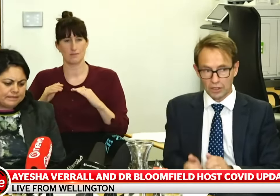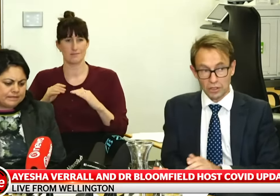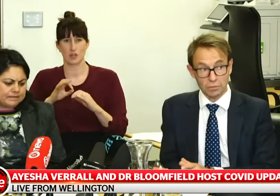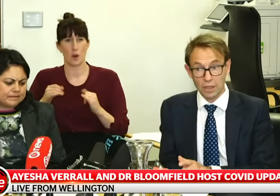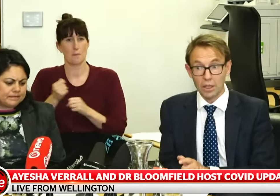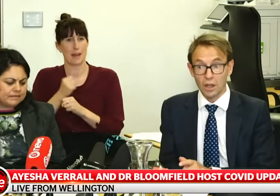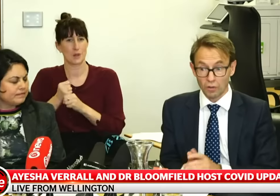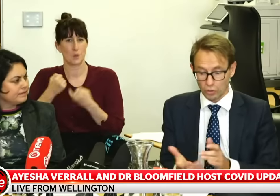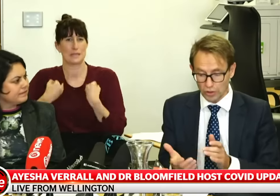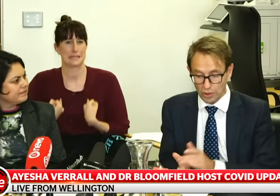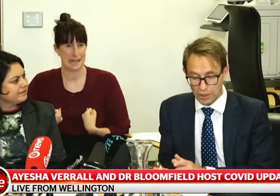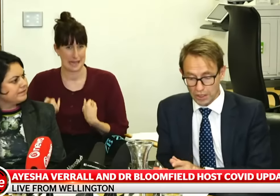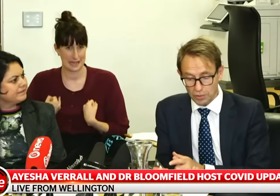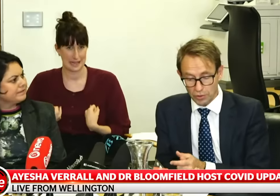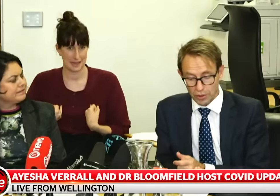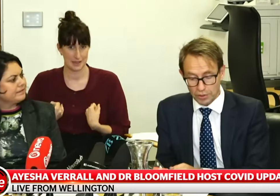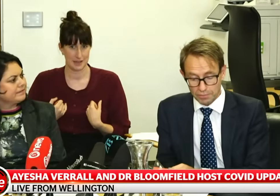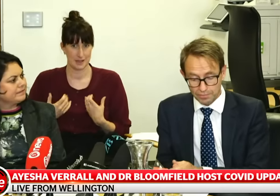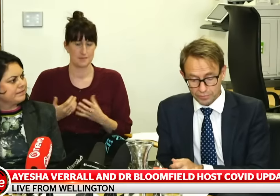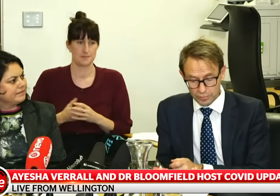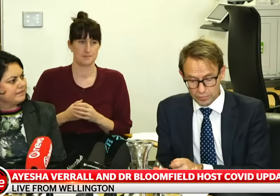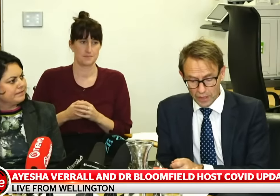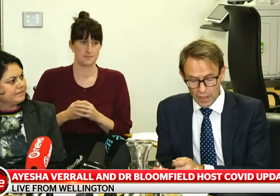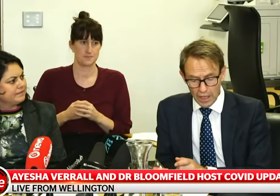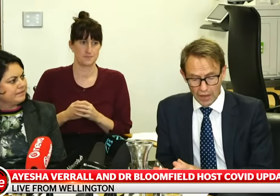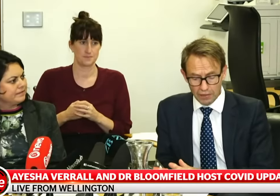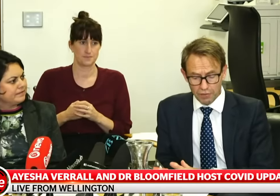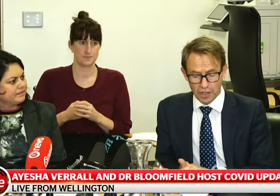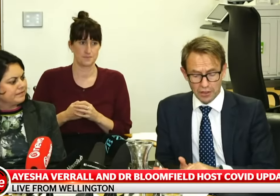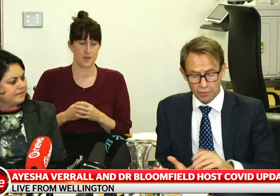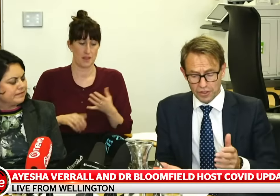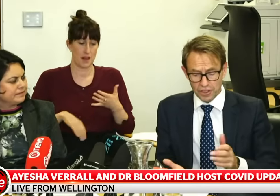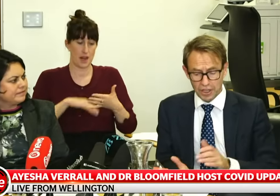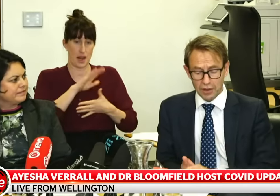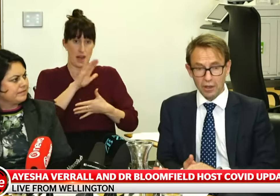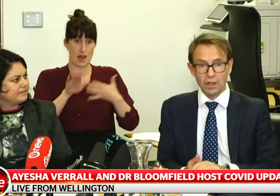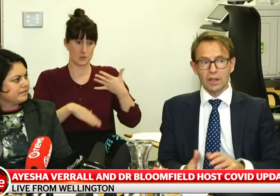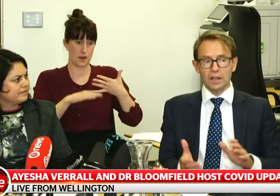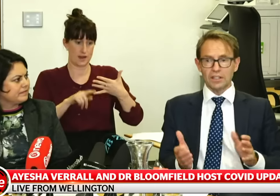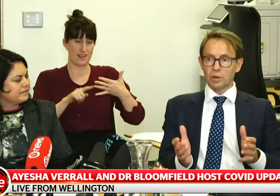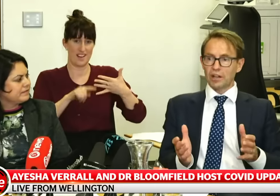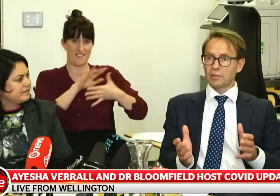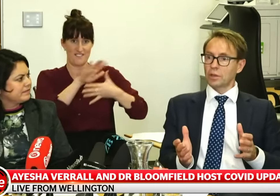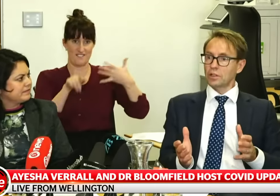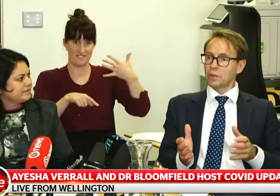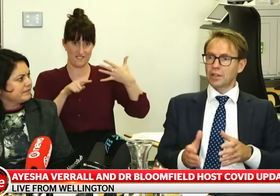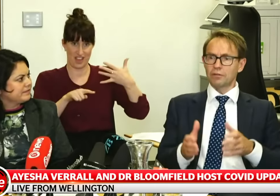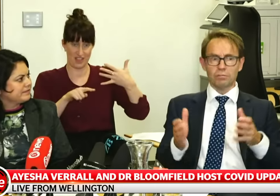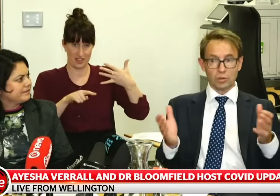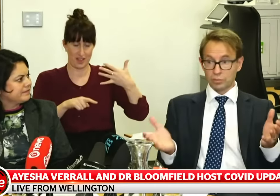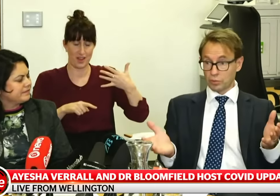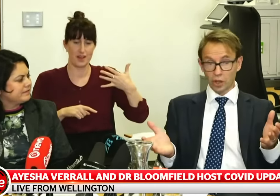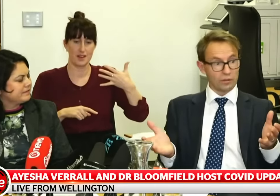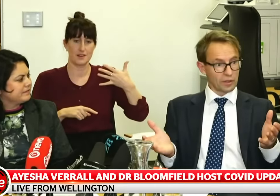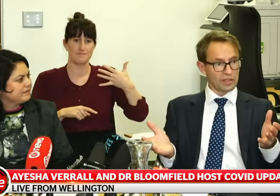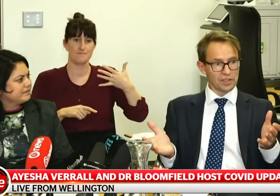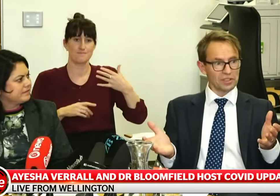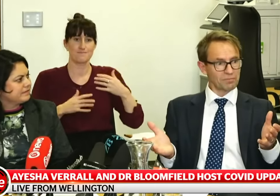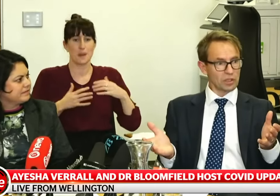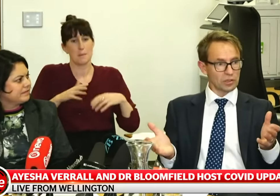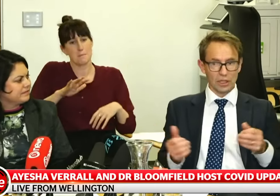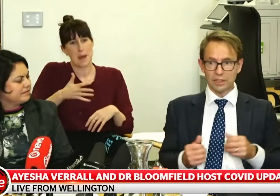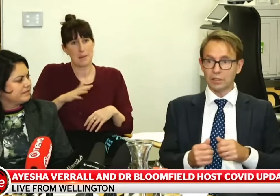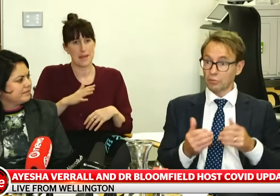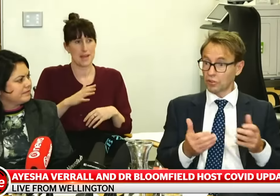prior infection, but of course early days with those. And then finally, the fifth scenario is one where you might have multiple